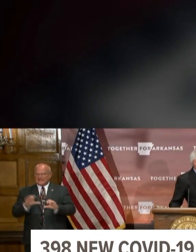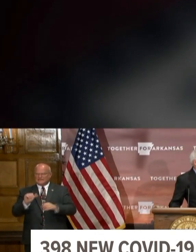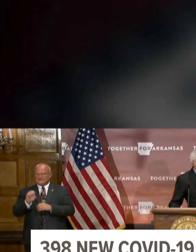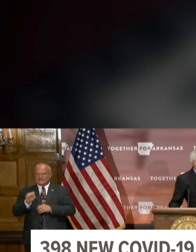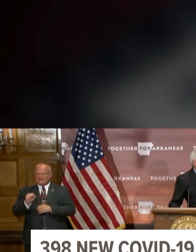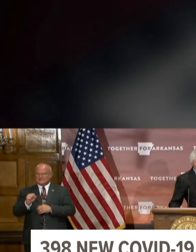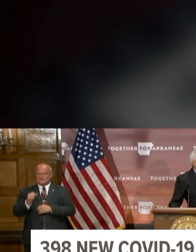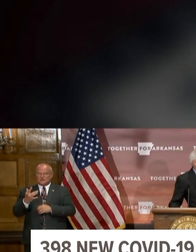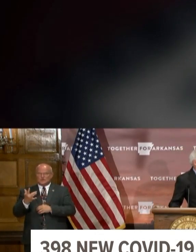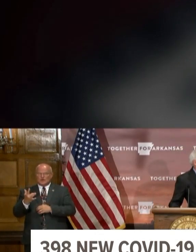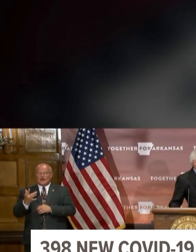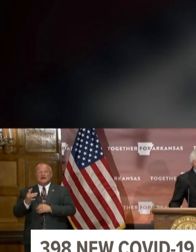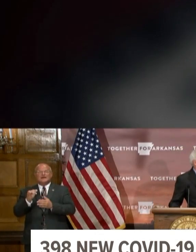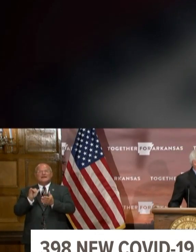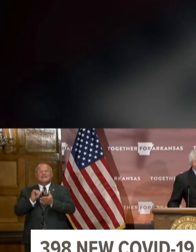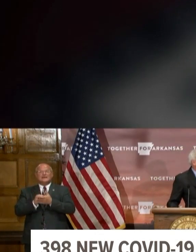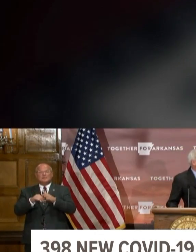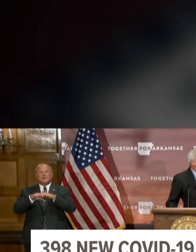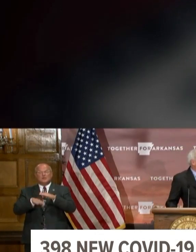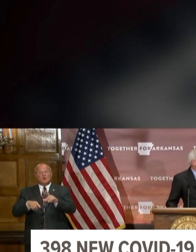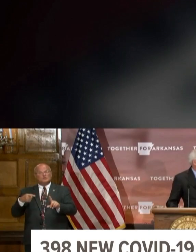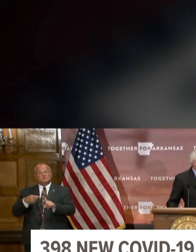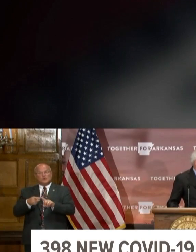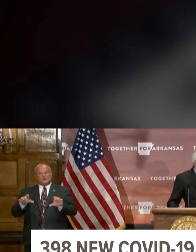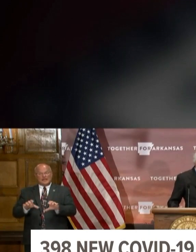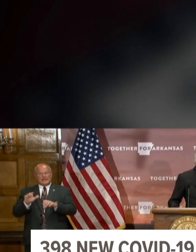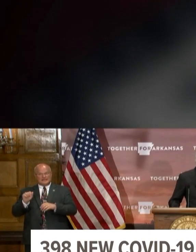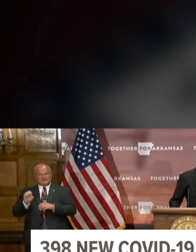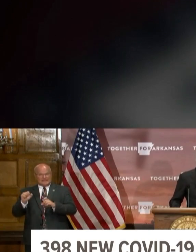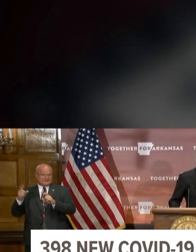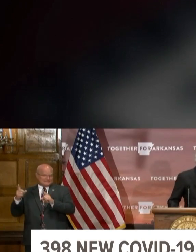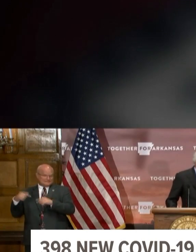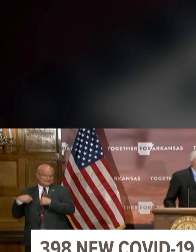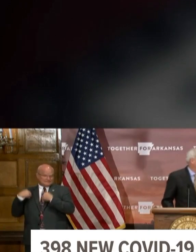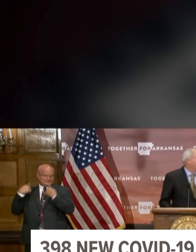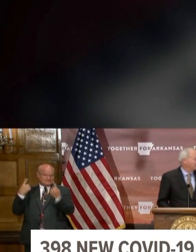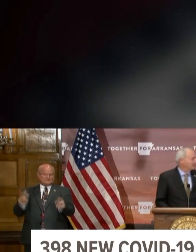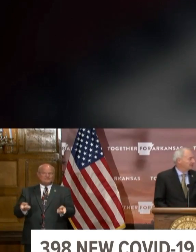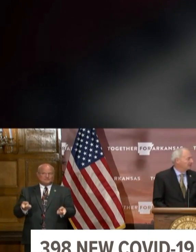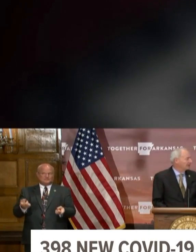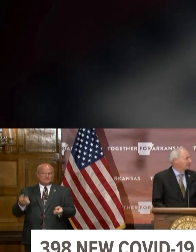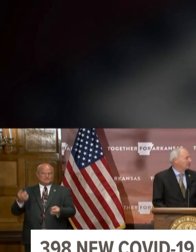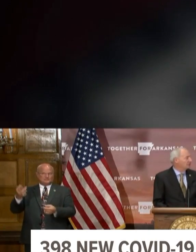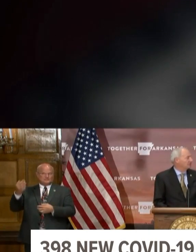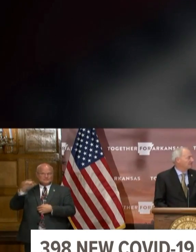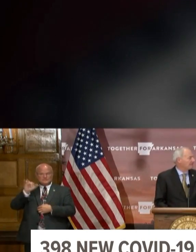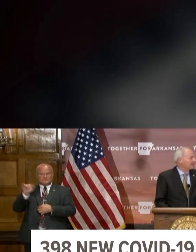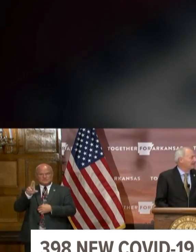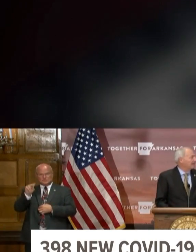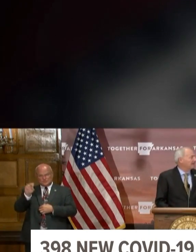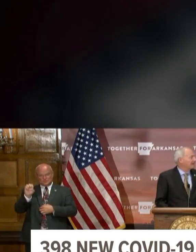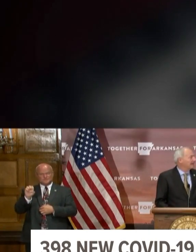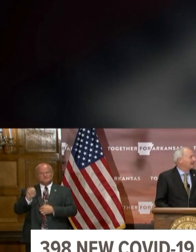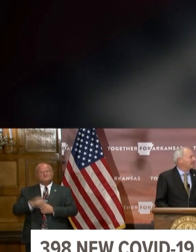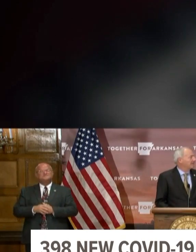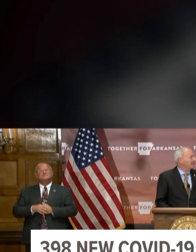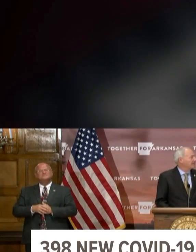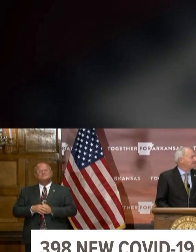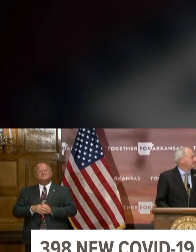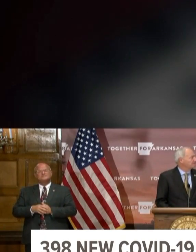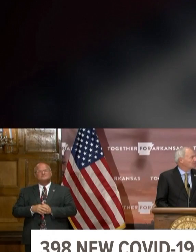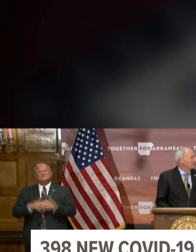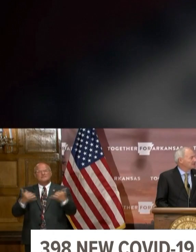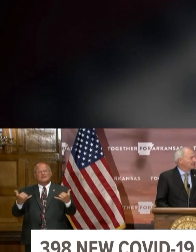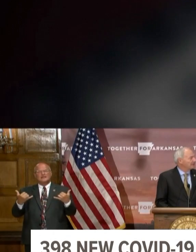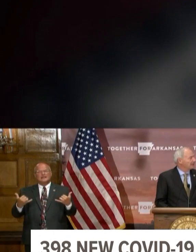cases, because that will be the lowest point of active cases going back into June. And